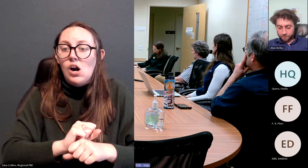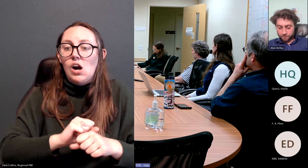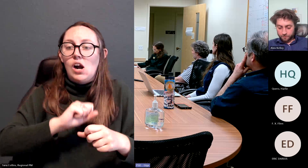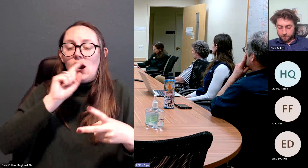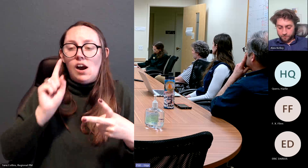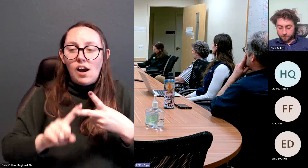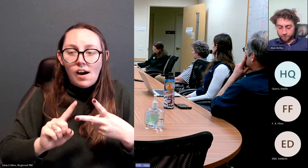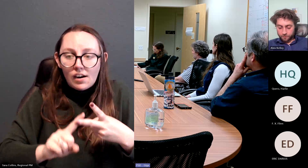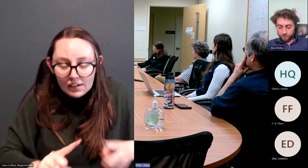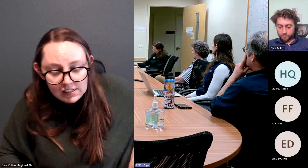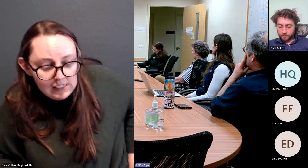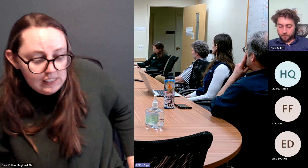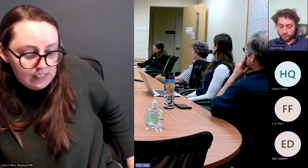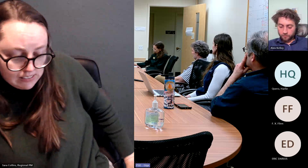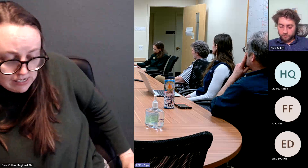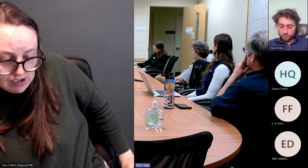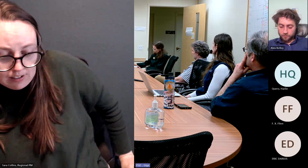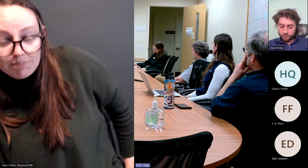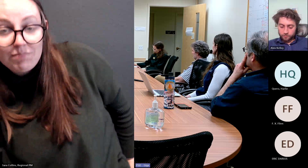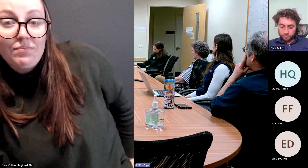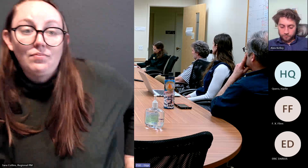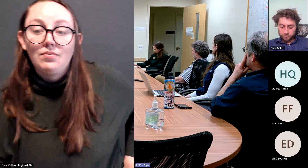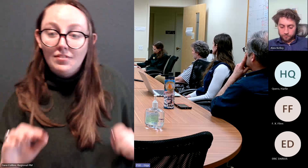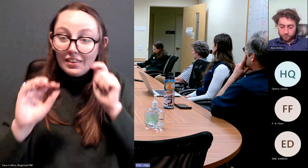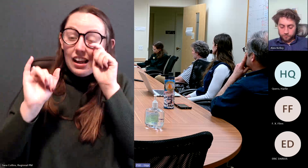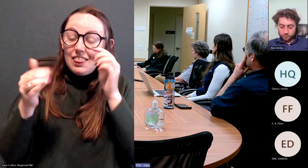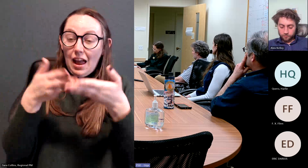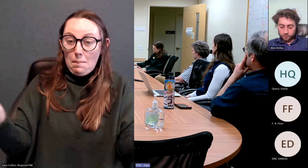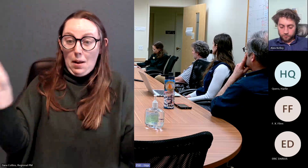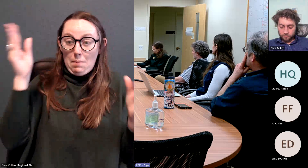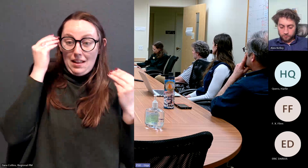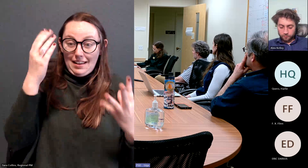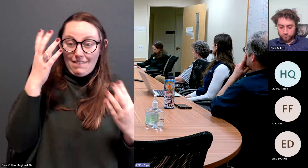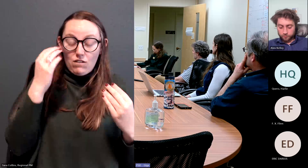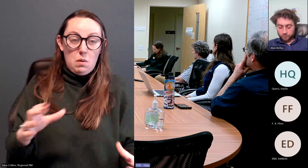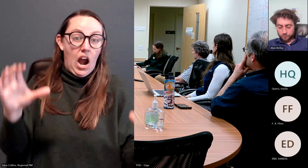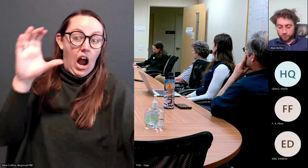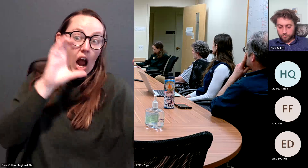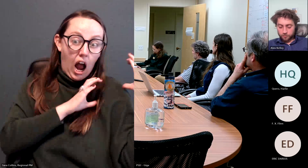public information off of the first responders to be out there saving people and